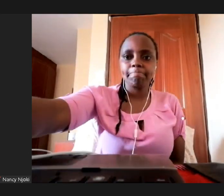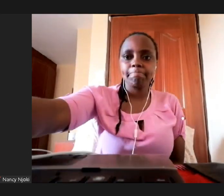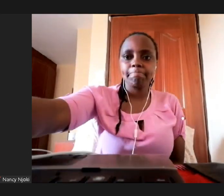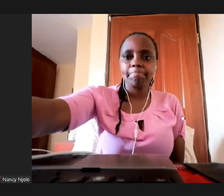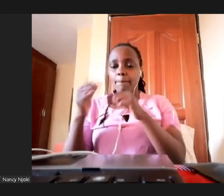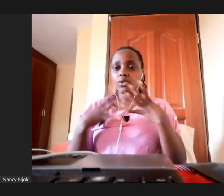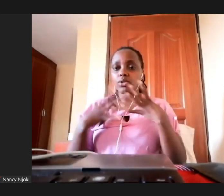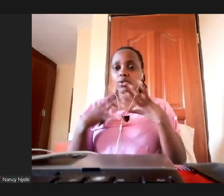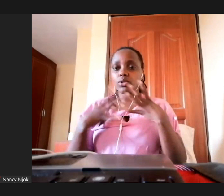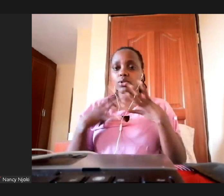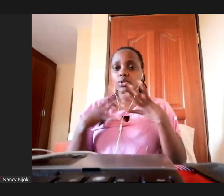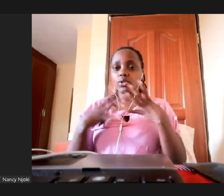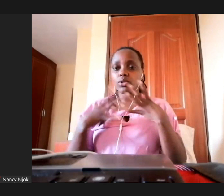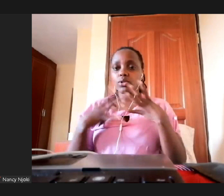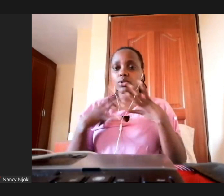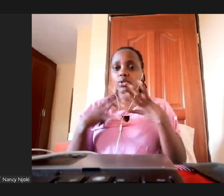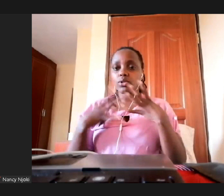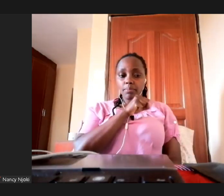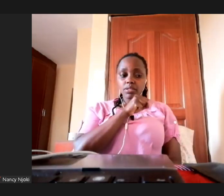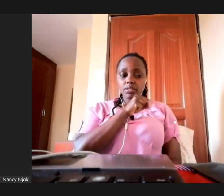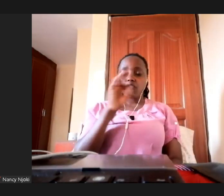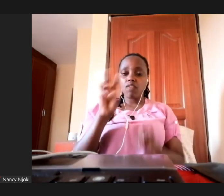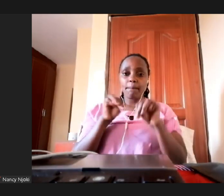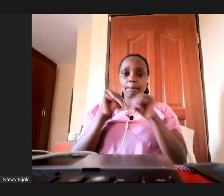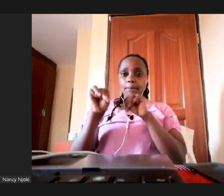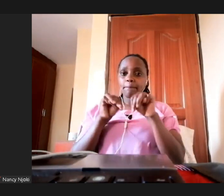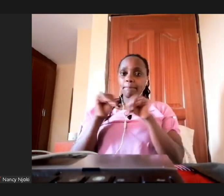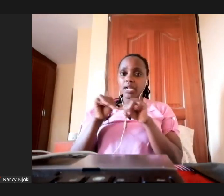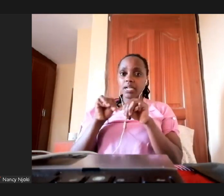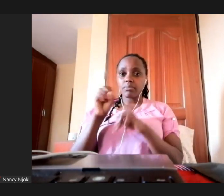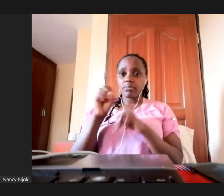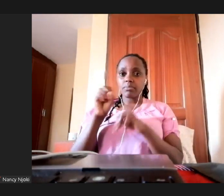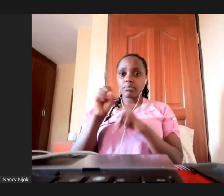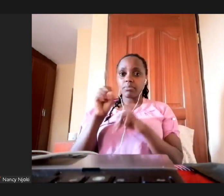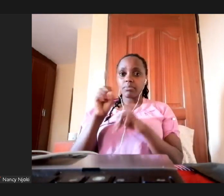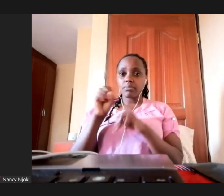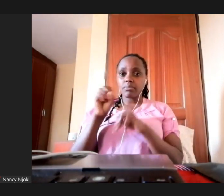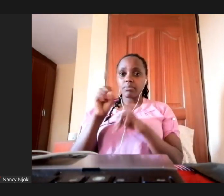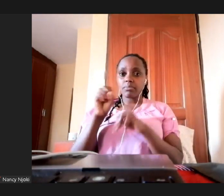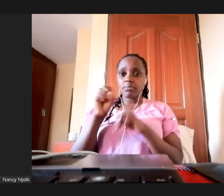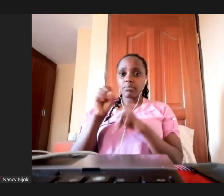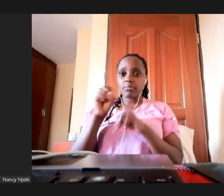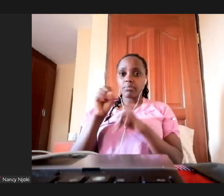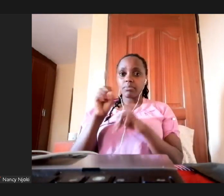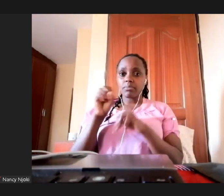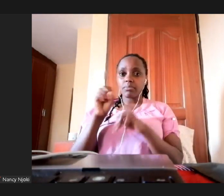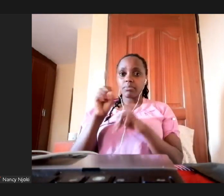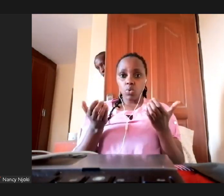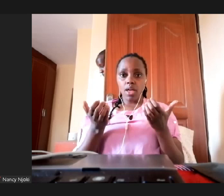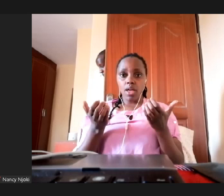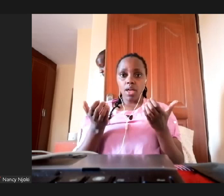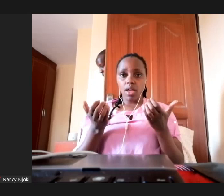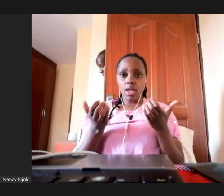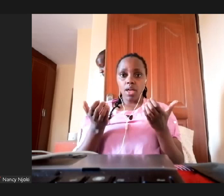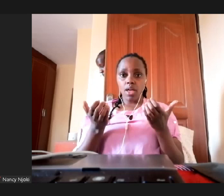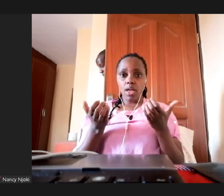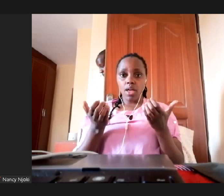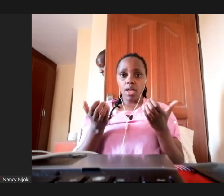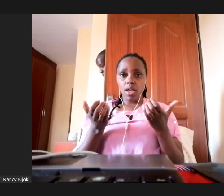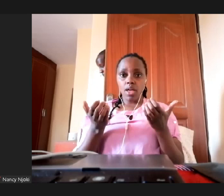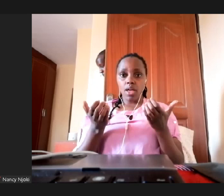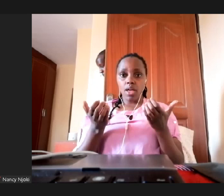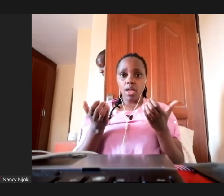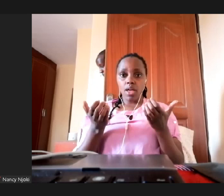we have seen the absence of management of cases that require